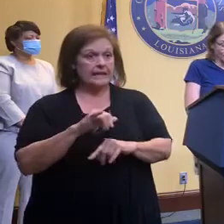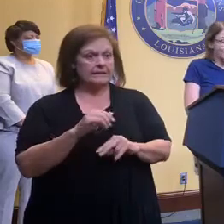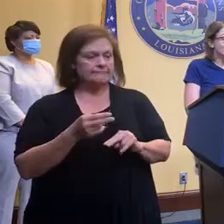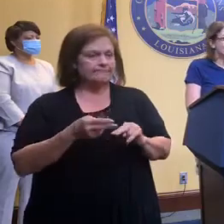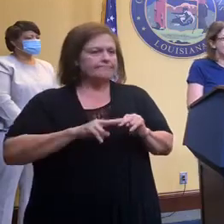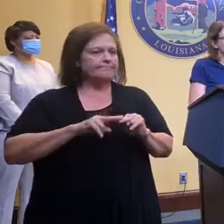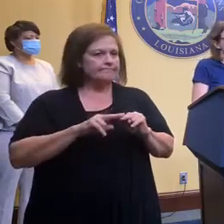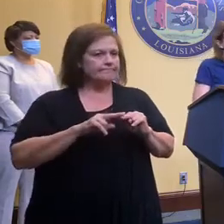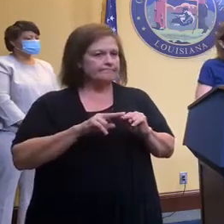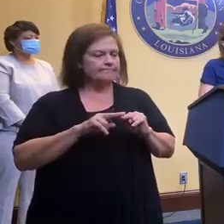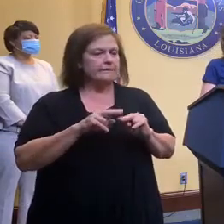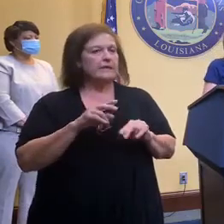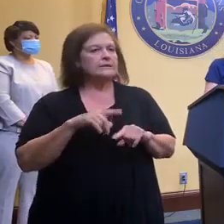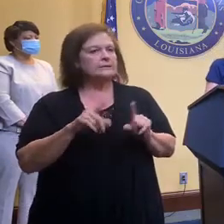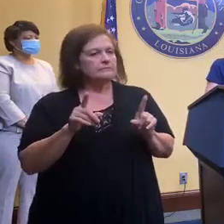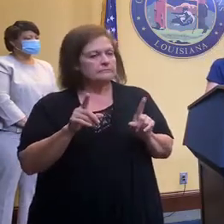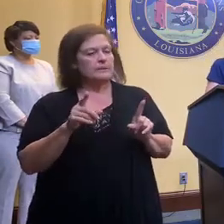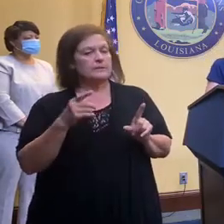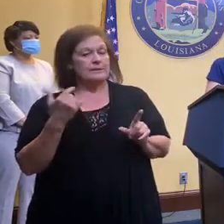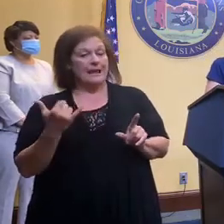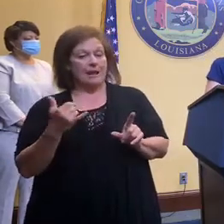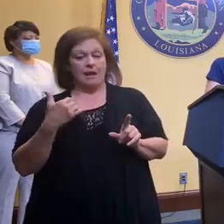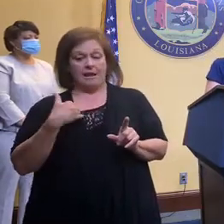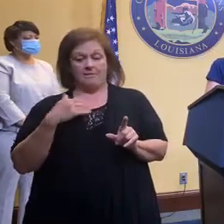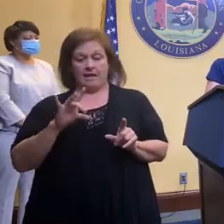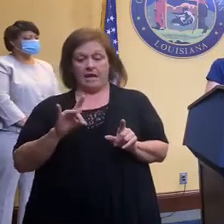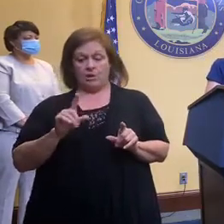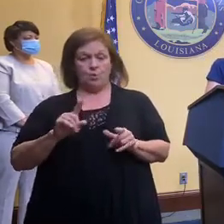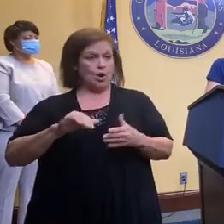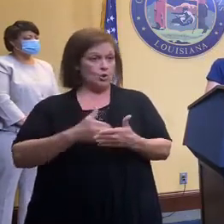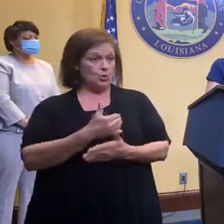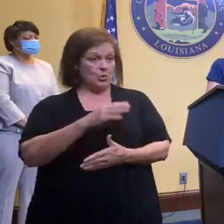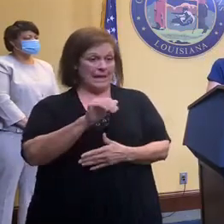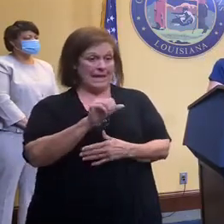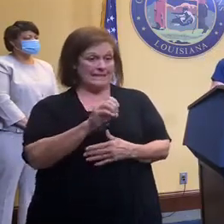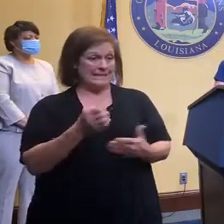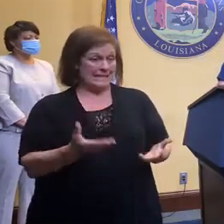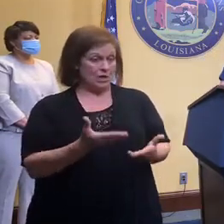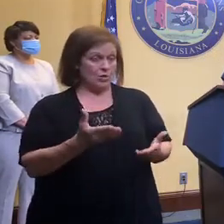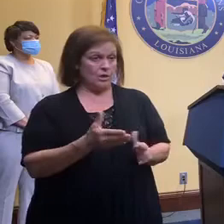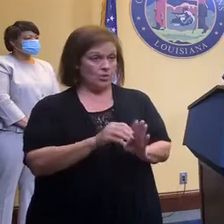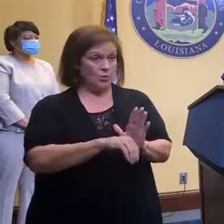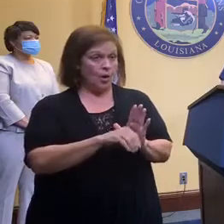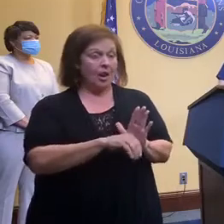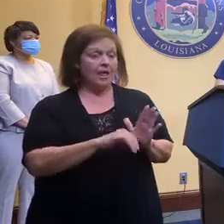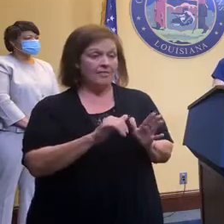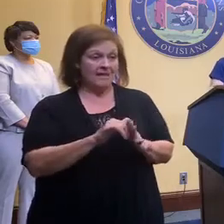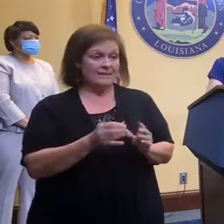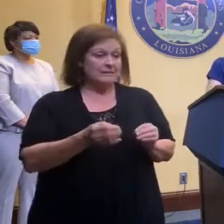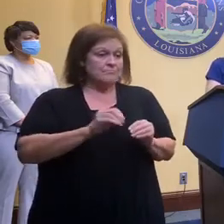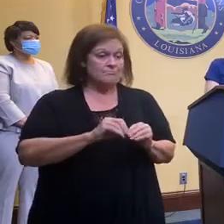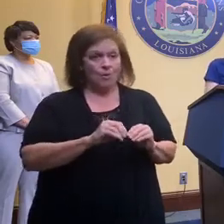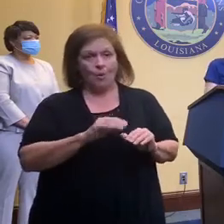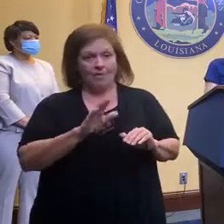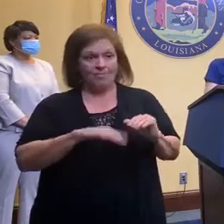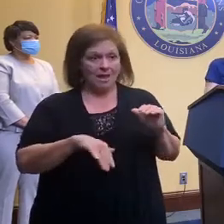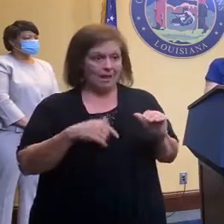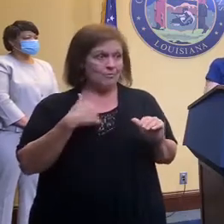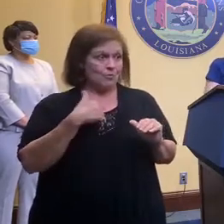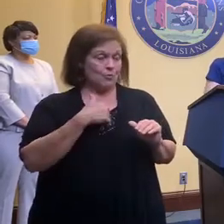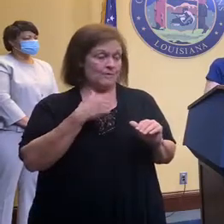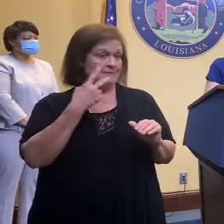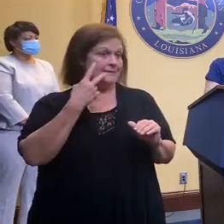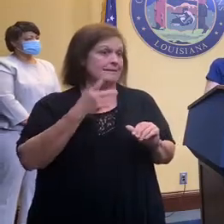ourselves. Today, we reported 81 new cases in Orleans. That's more cases in a single day than we've seen since